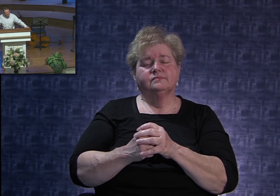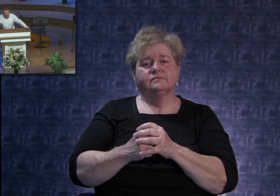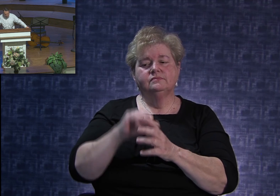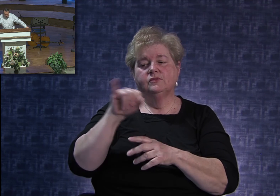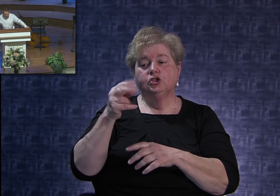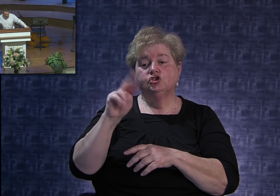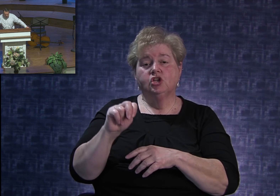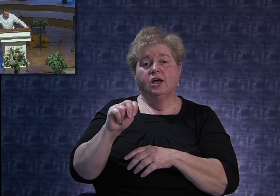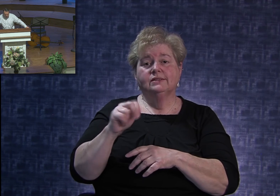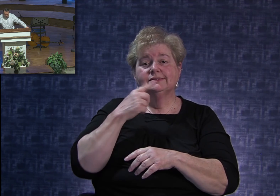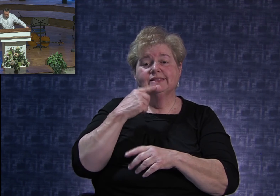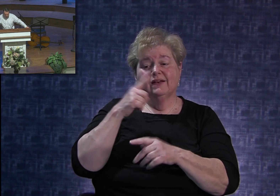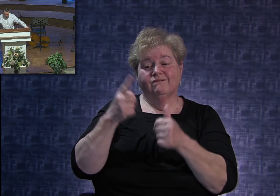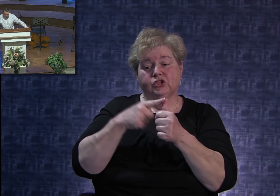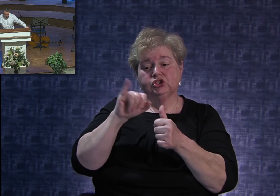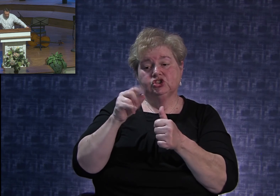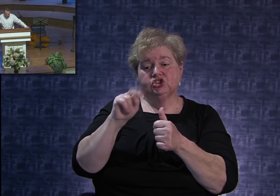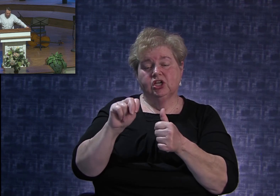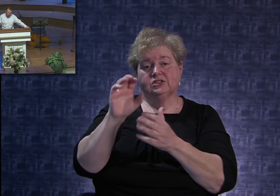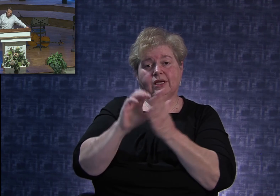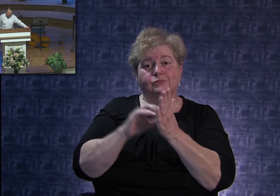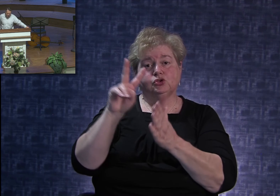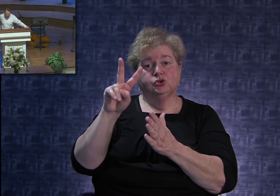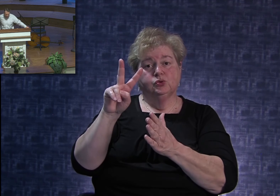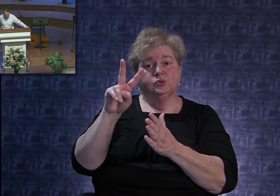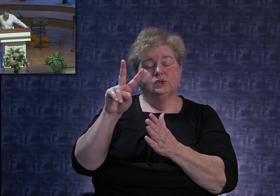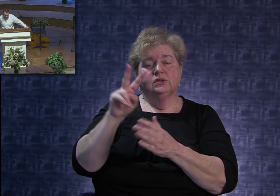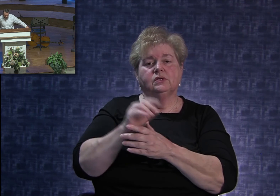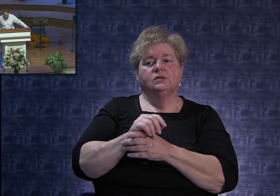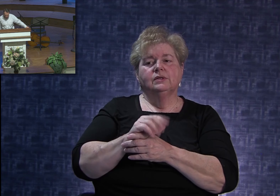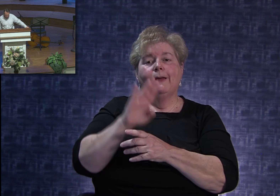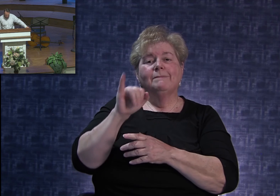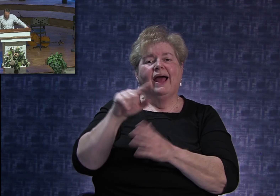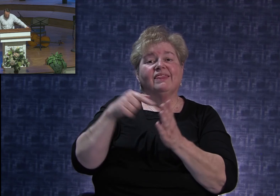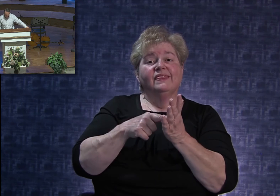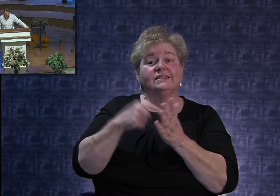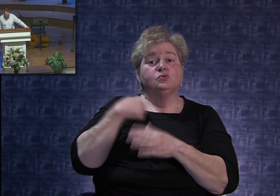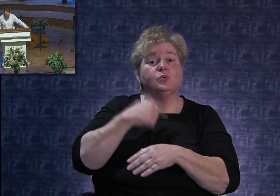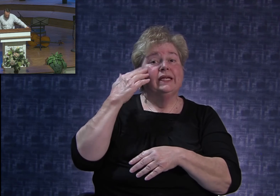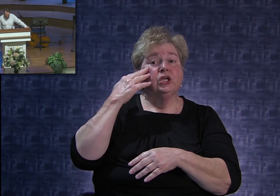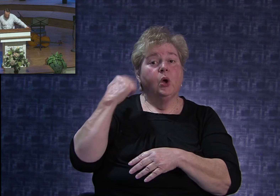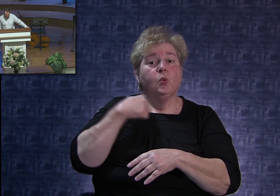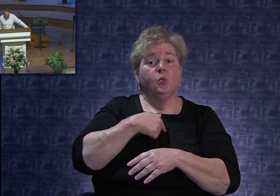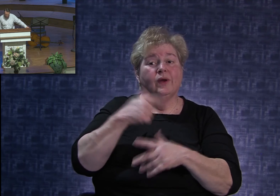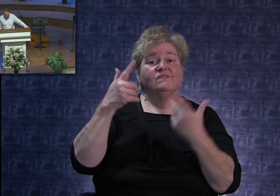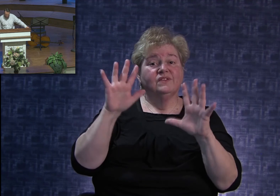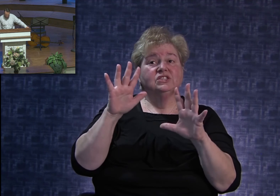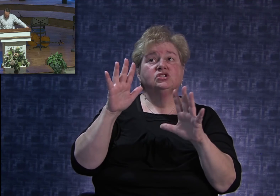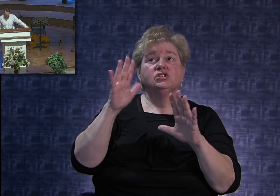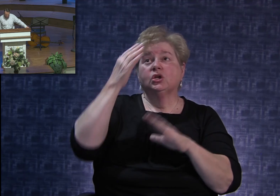John says in 1 John chapter 2, he says, and by this we know that we have come to know